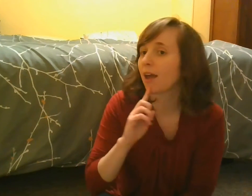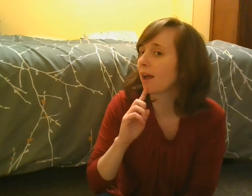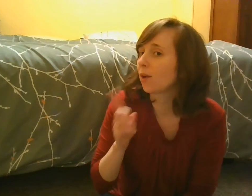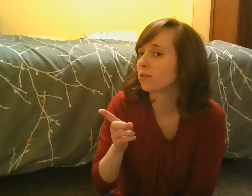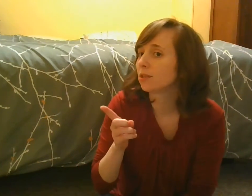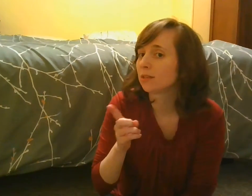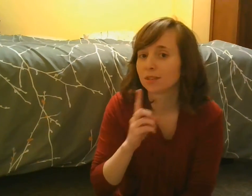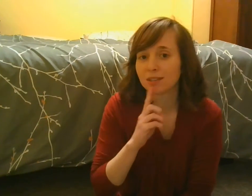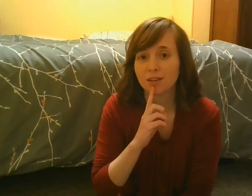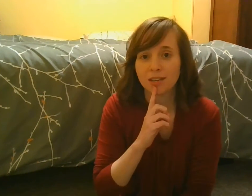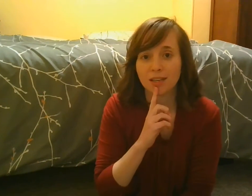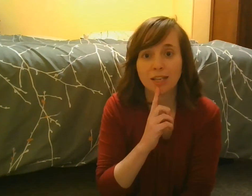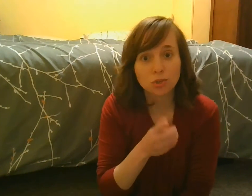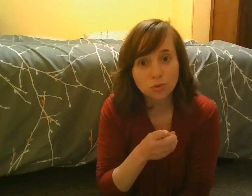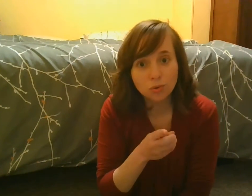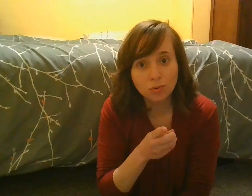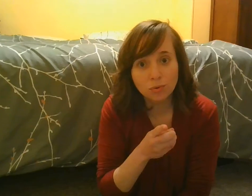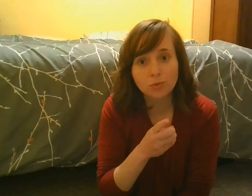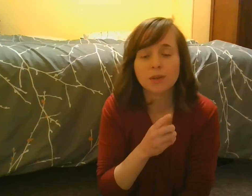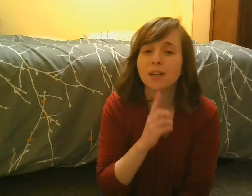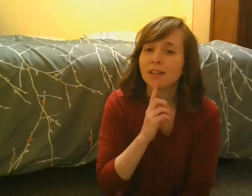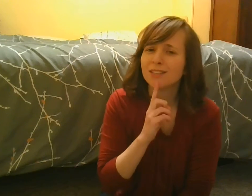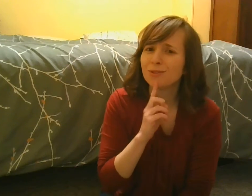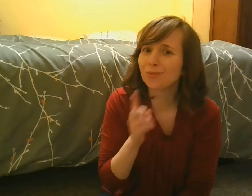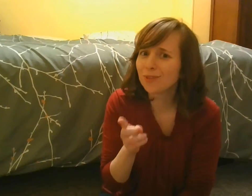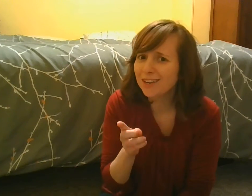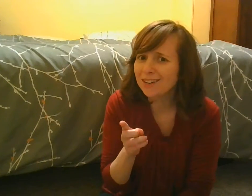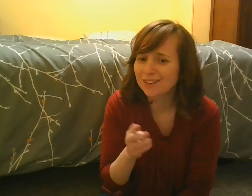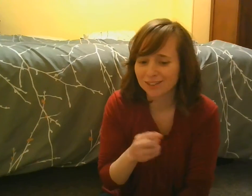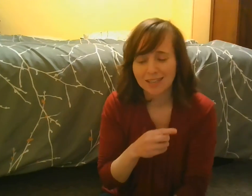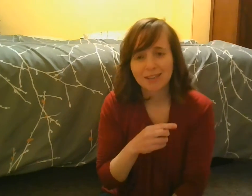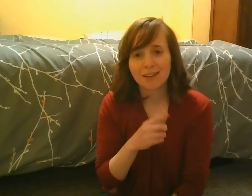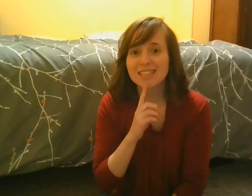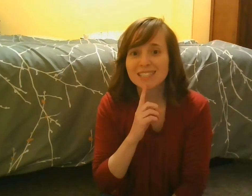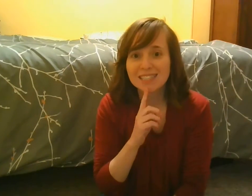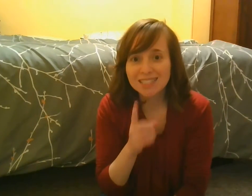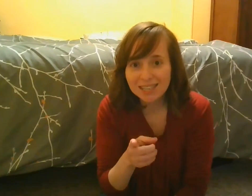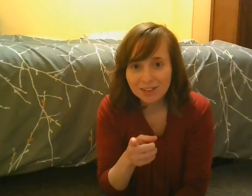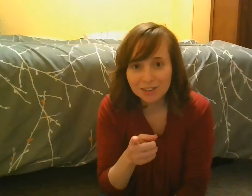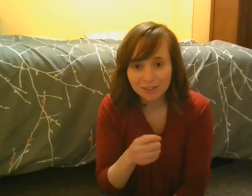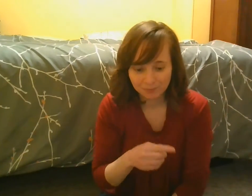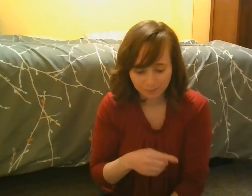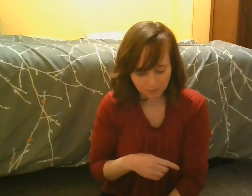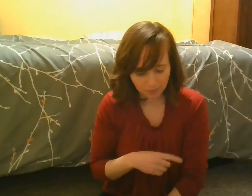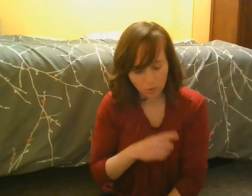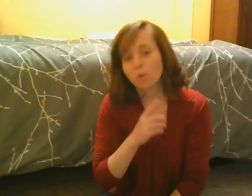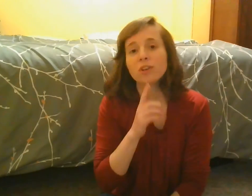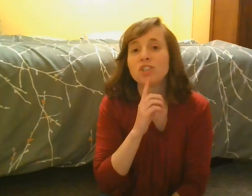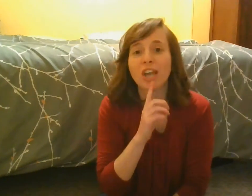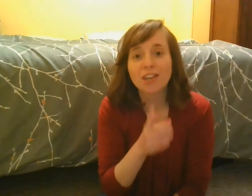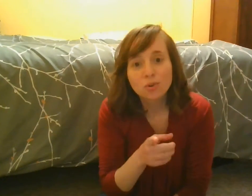out. That's true. That's so real. That's sincere or